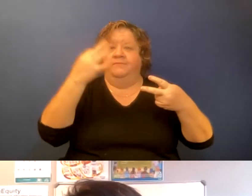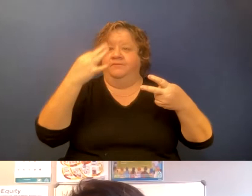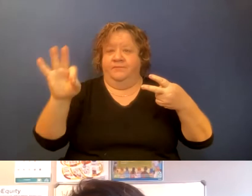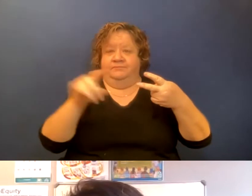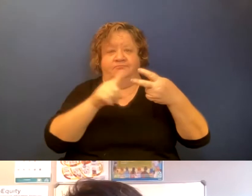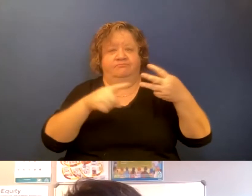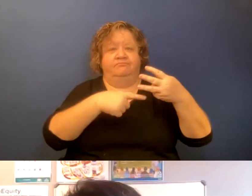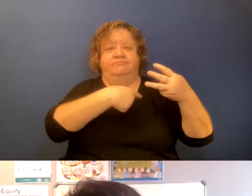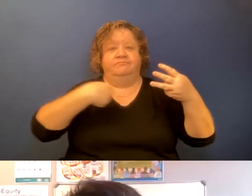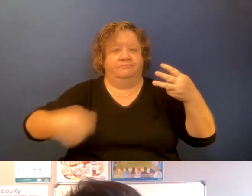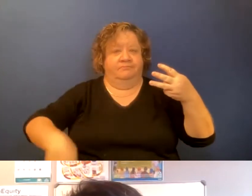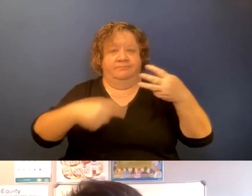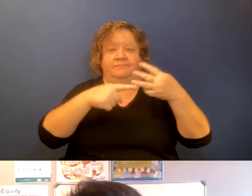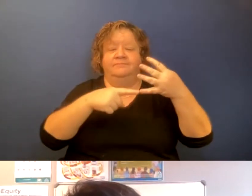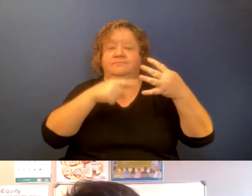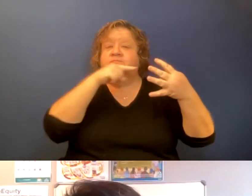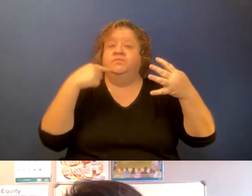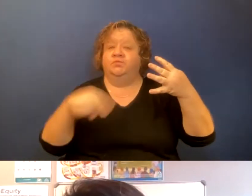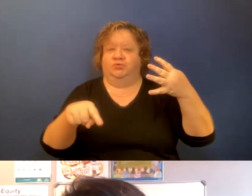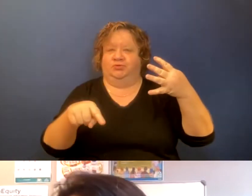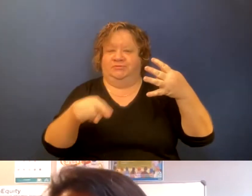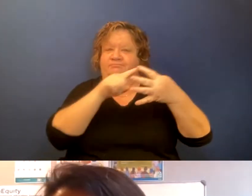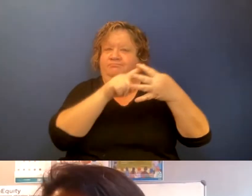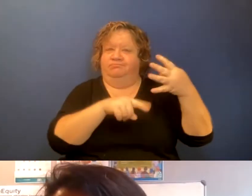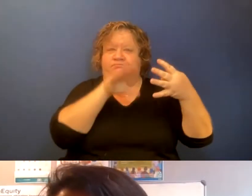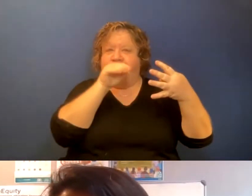few seconds to enable the languages for your choice.